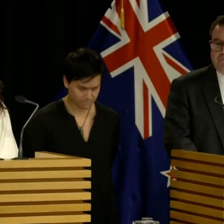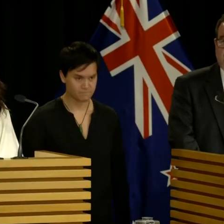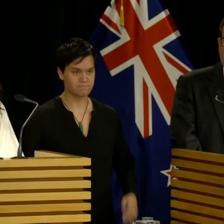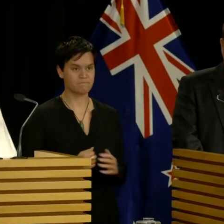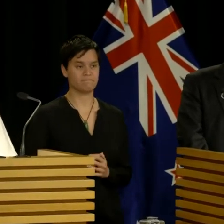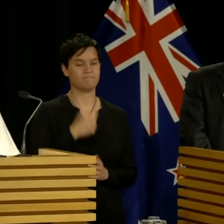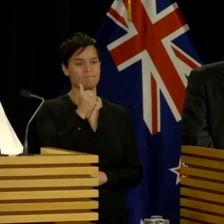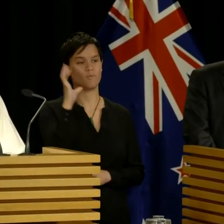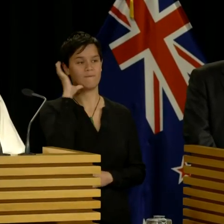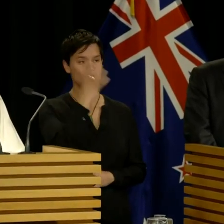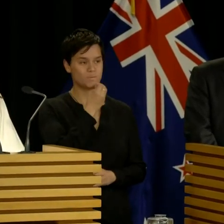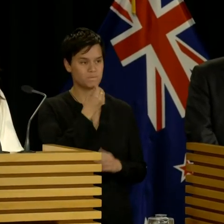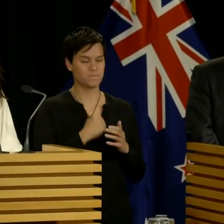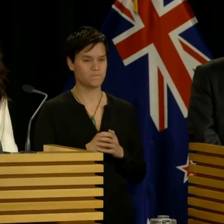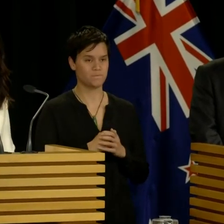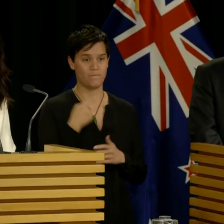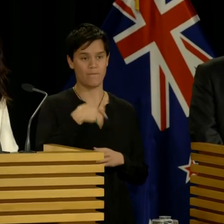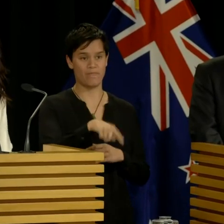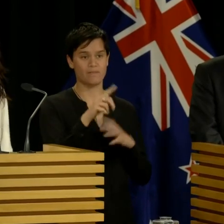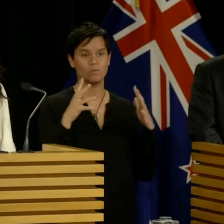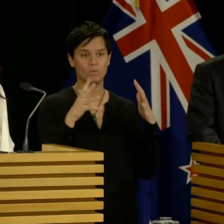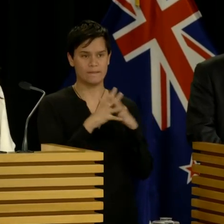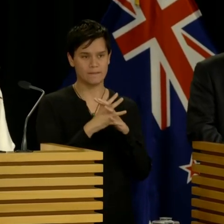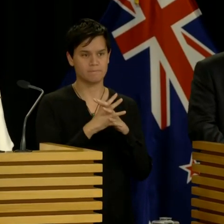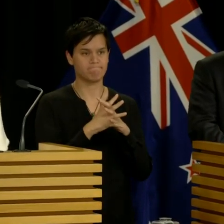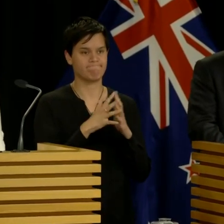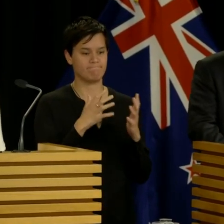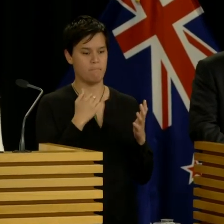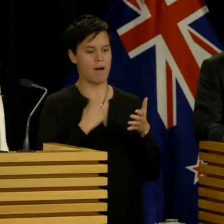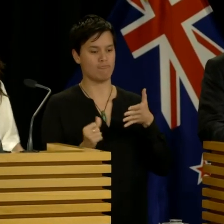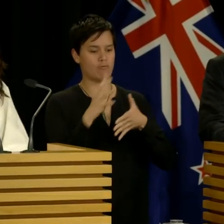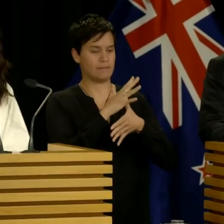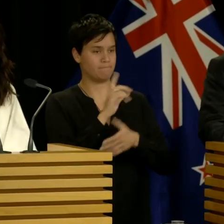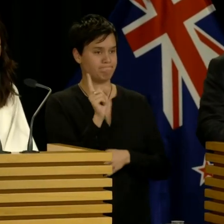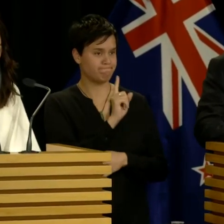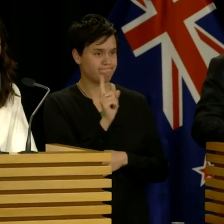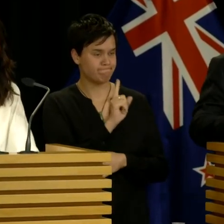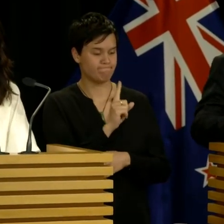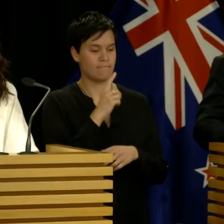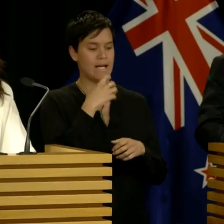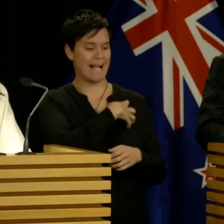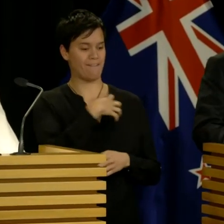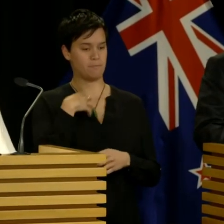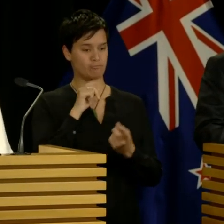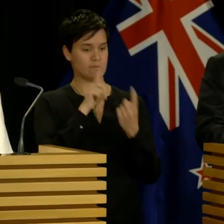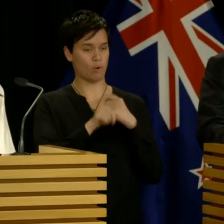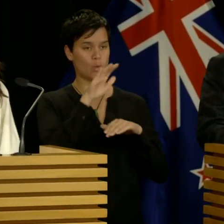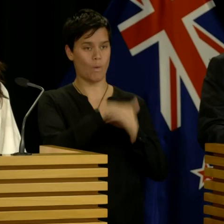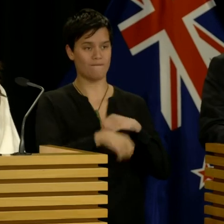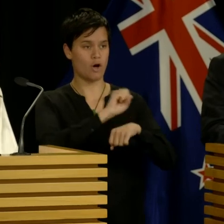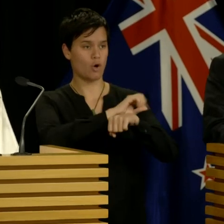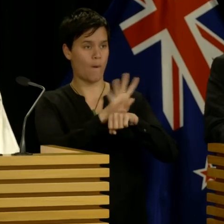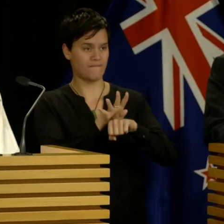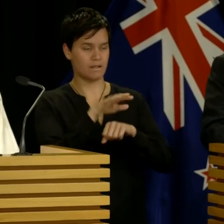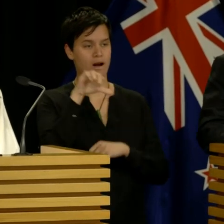Good afternoon. This week, as you'll understand, my priorities are leading the government response to COVID-19 and,